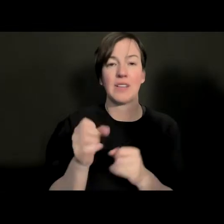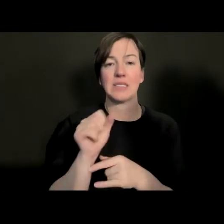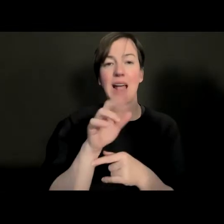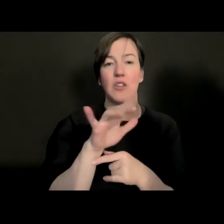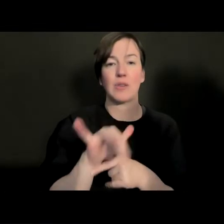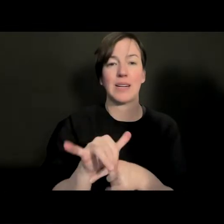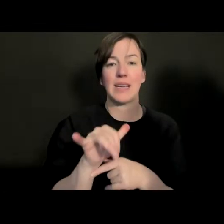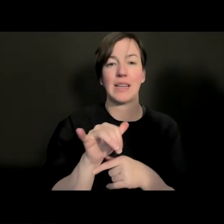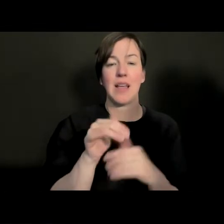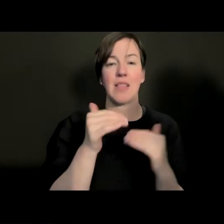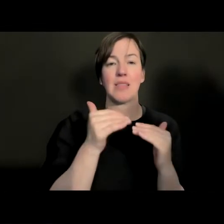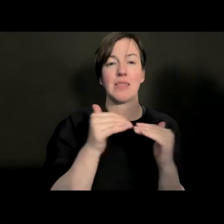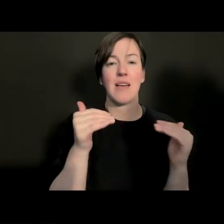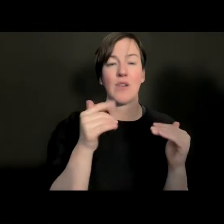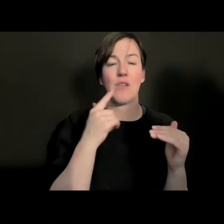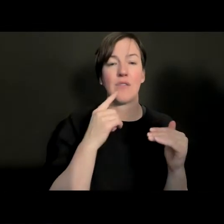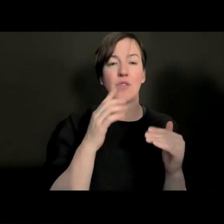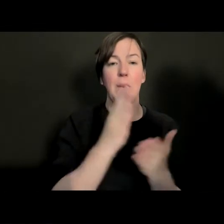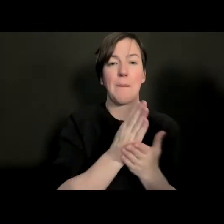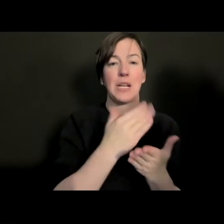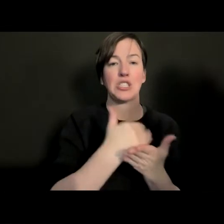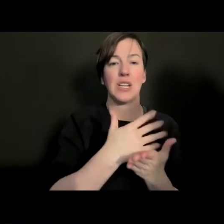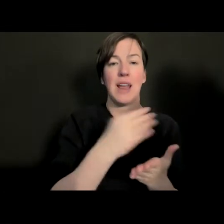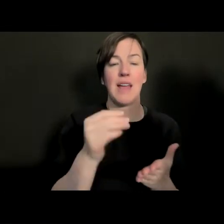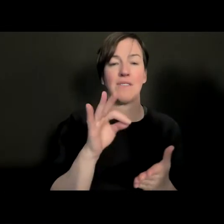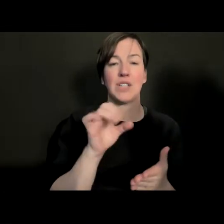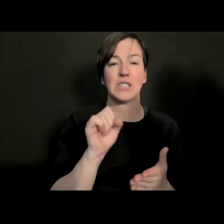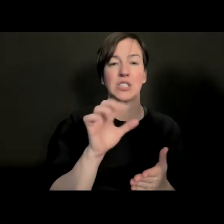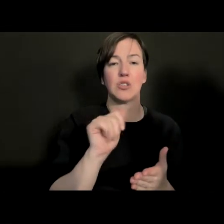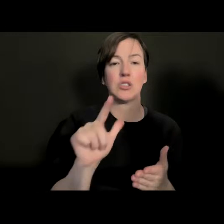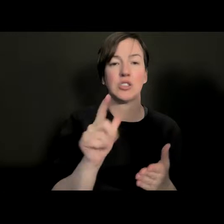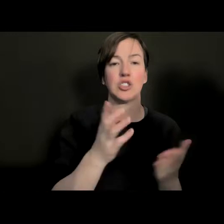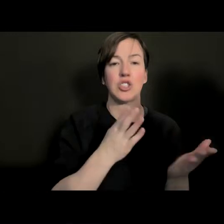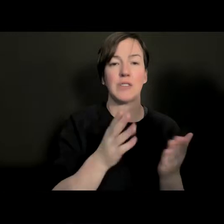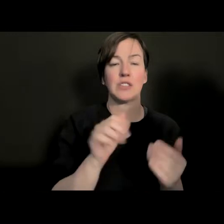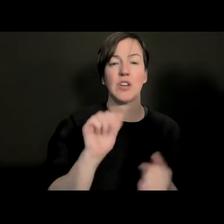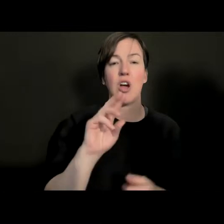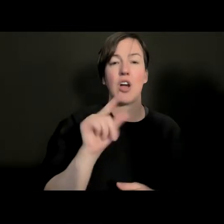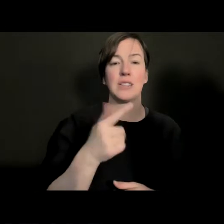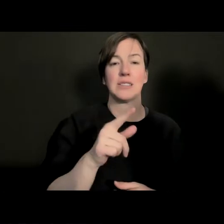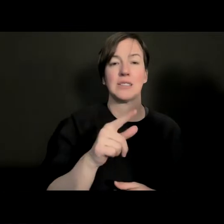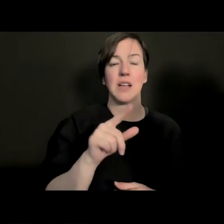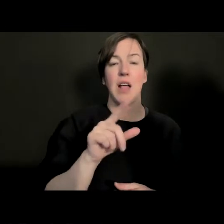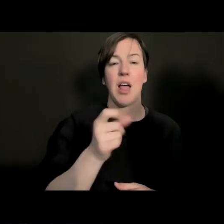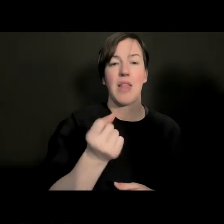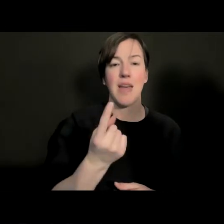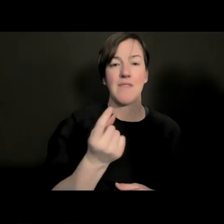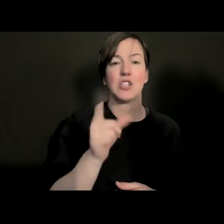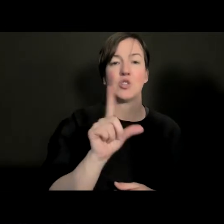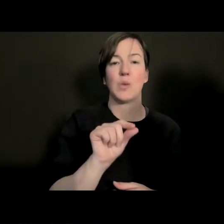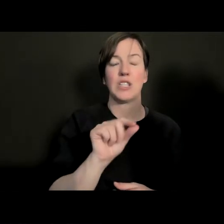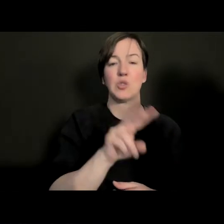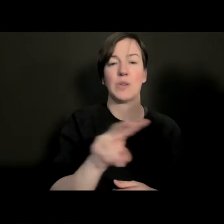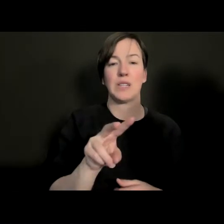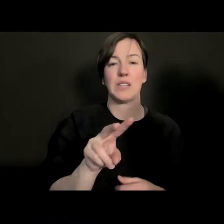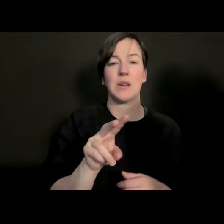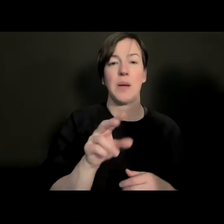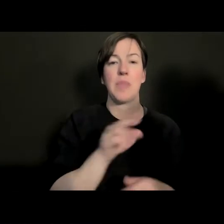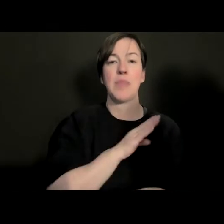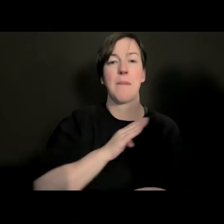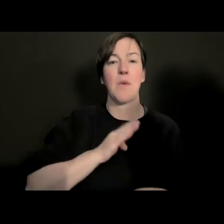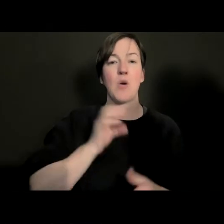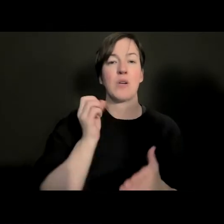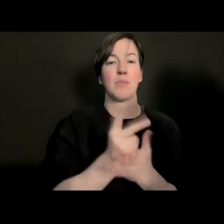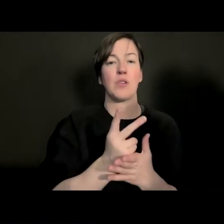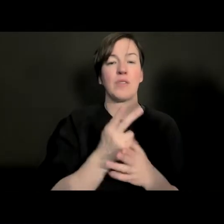of the Director of Budget and Fiscal Services. On August 11th, 2022, the board approved a temporary individual